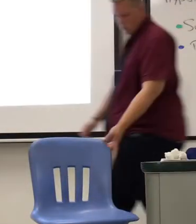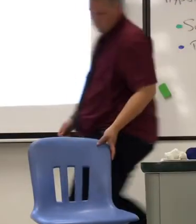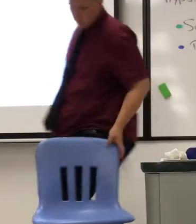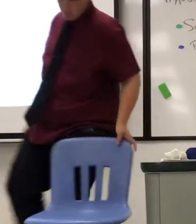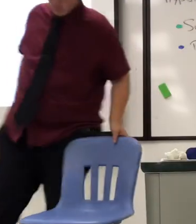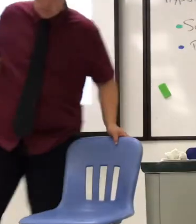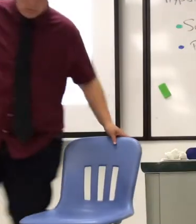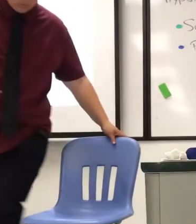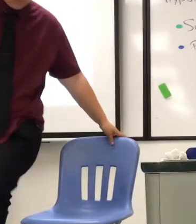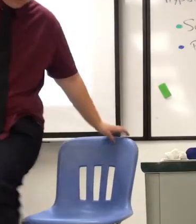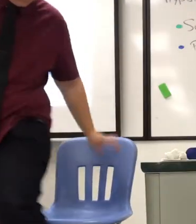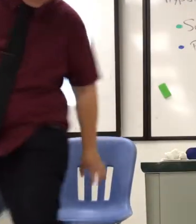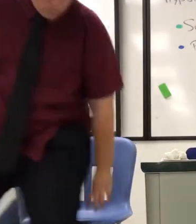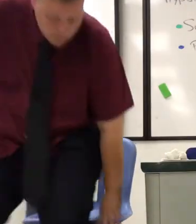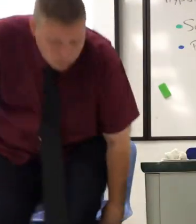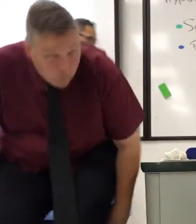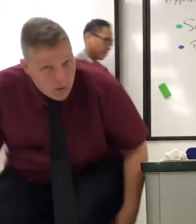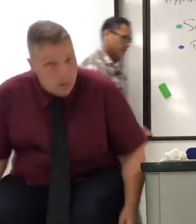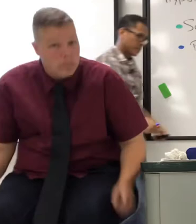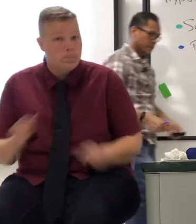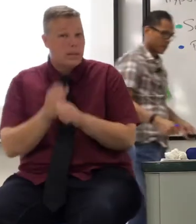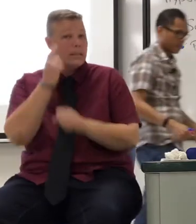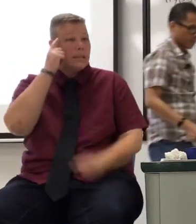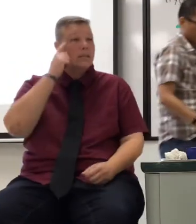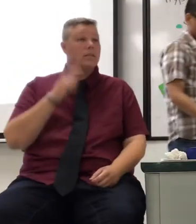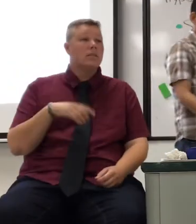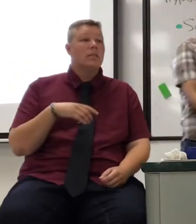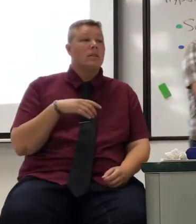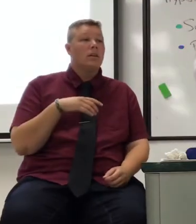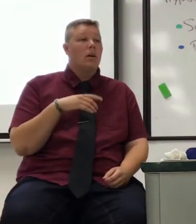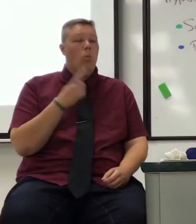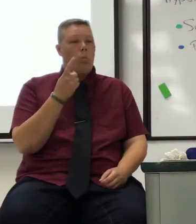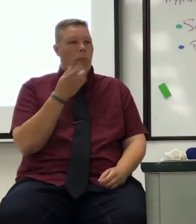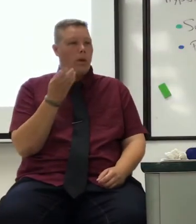One thing you'll have to do is identify those nuclei.